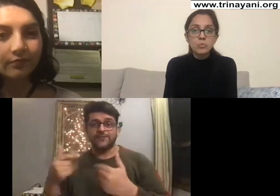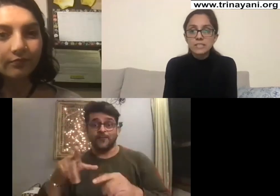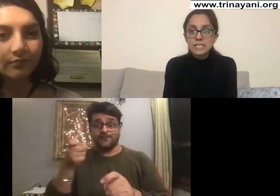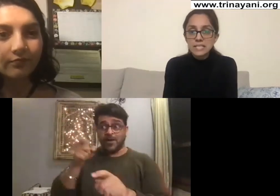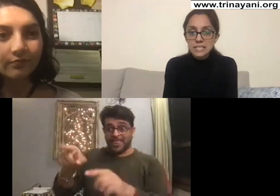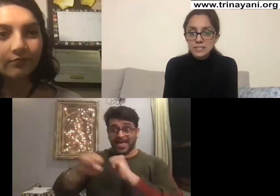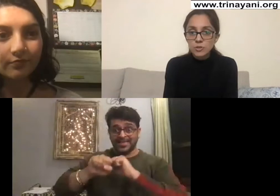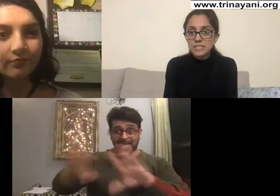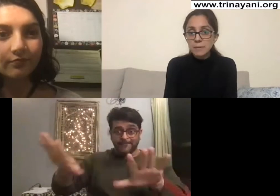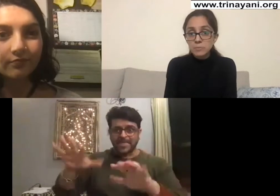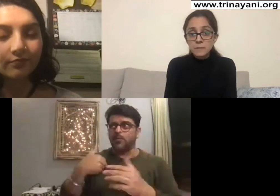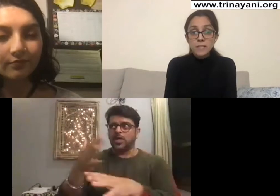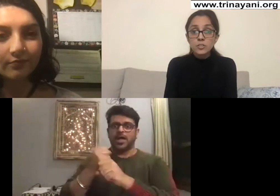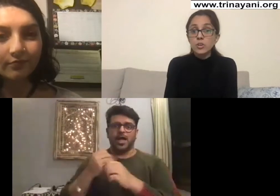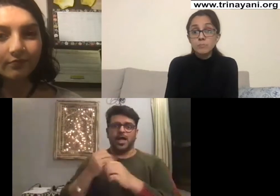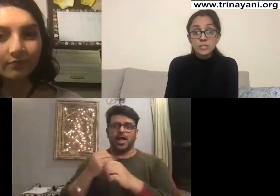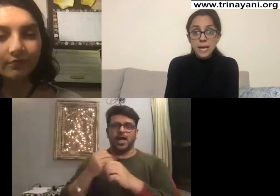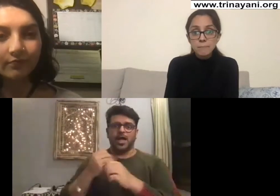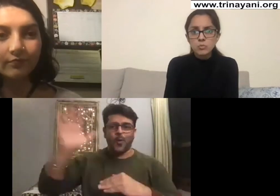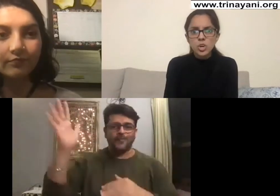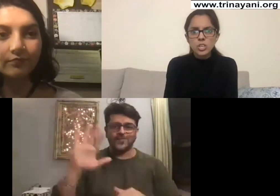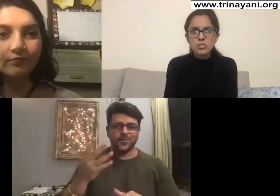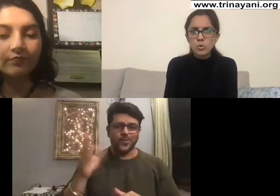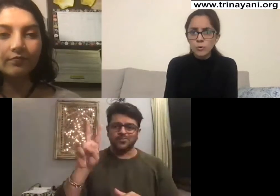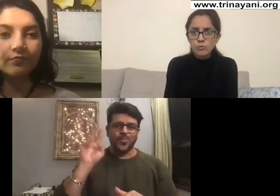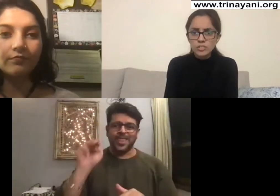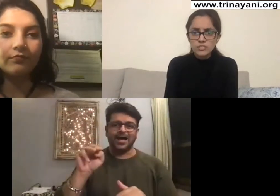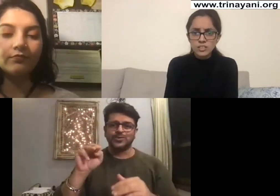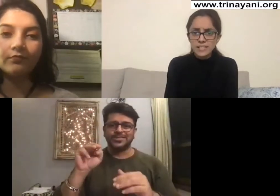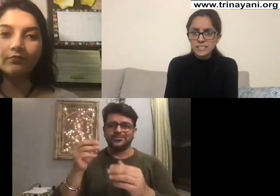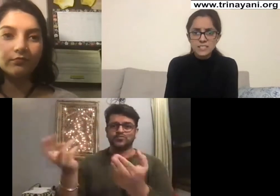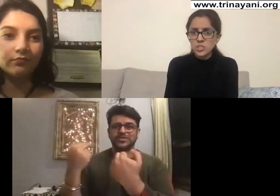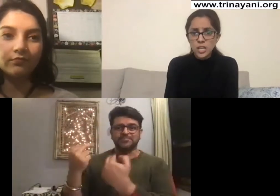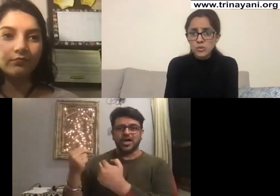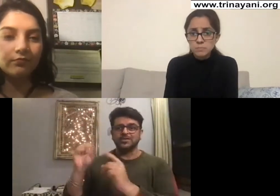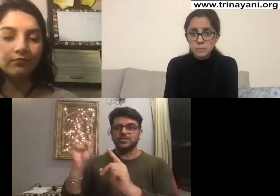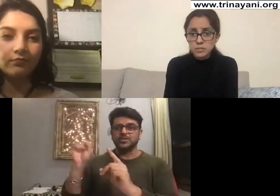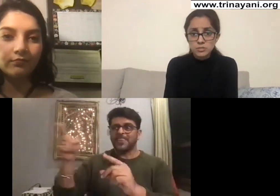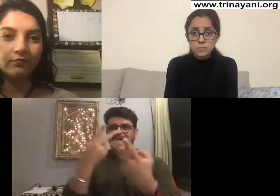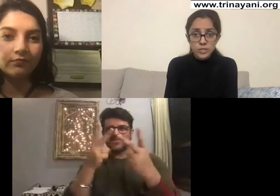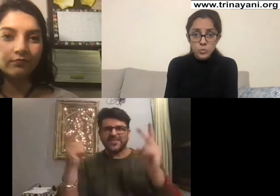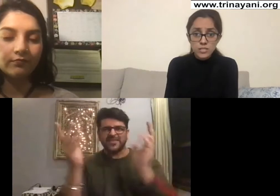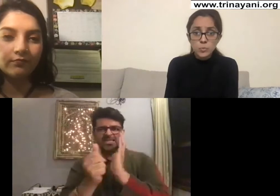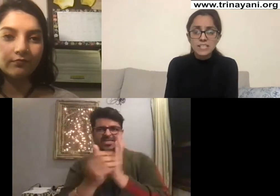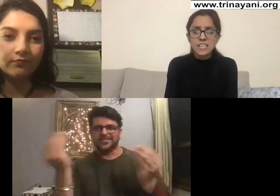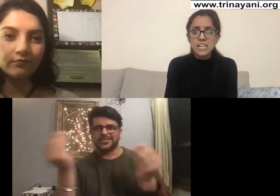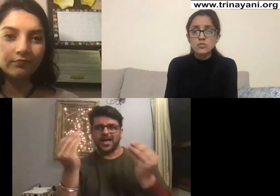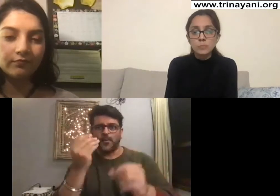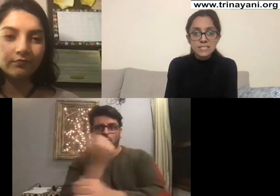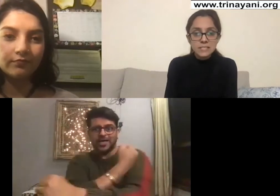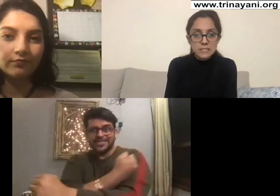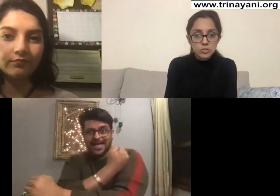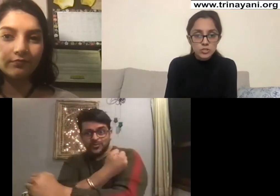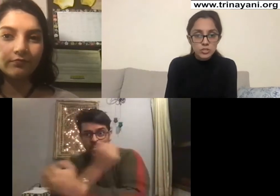add what their skill is. For example, from this campaign, we got so over, I can say 2,000 people to respond to us, where they had so